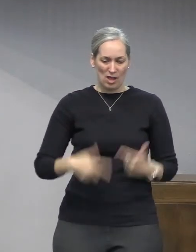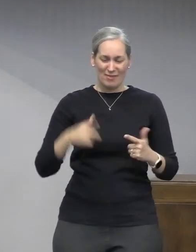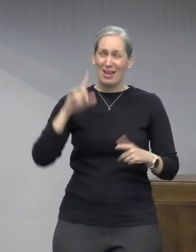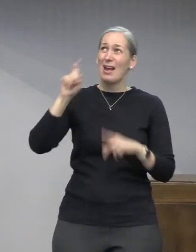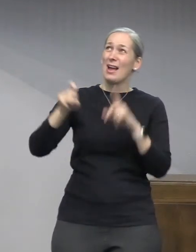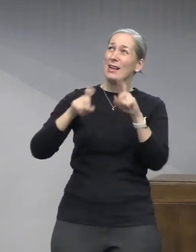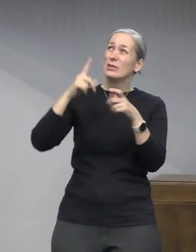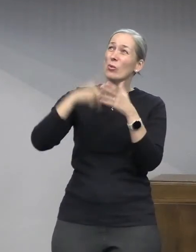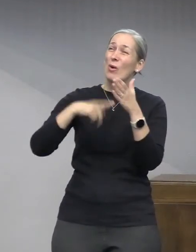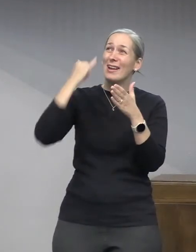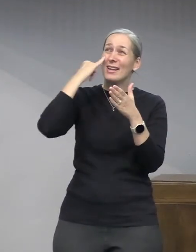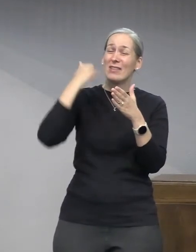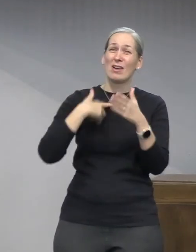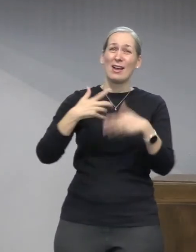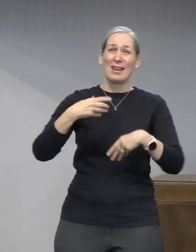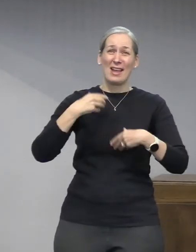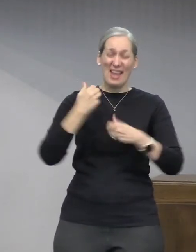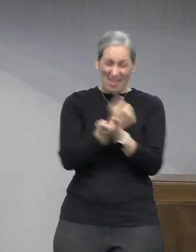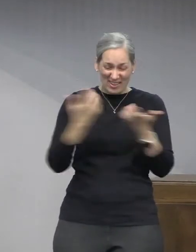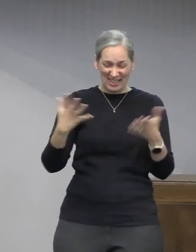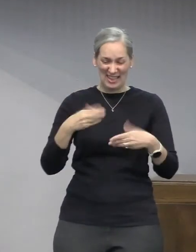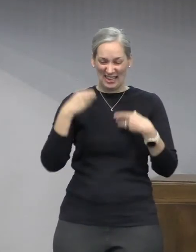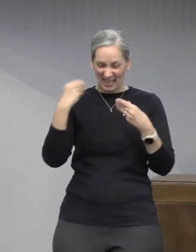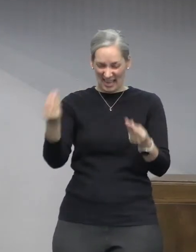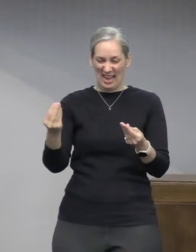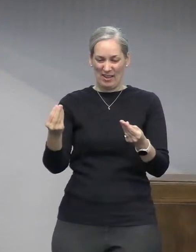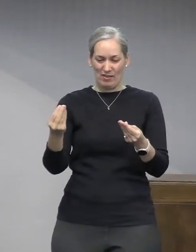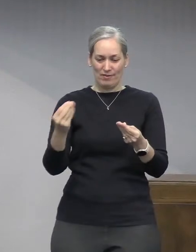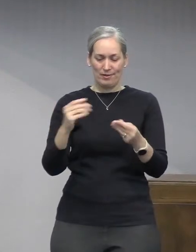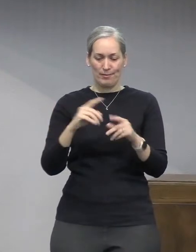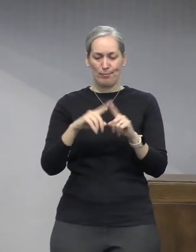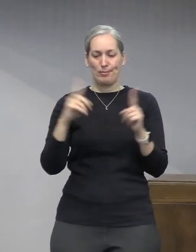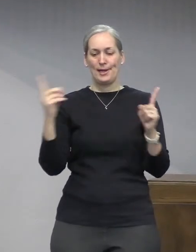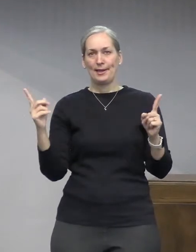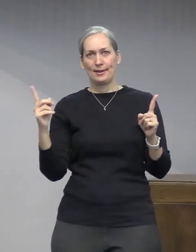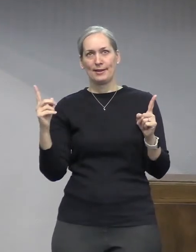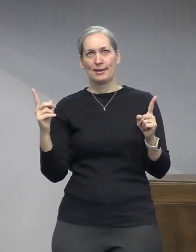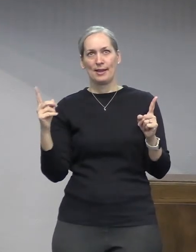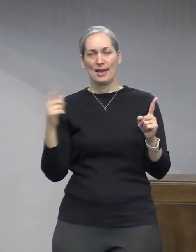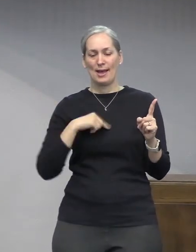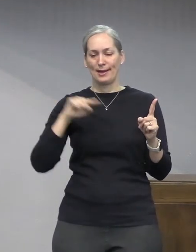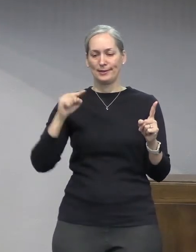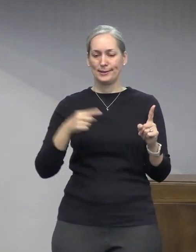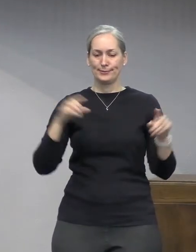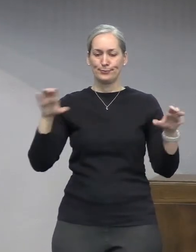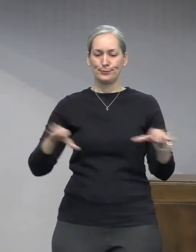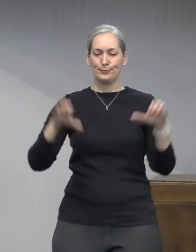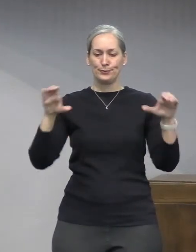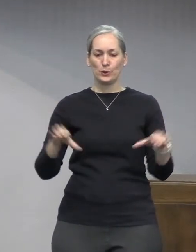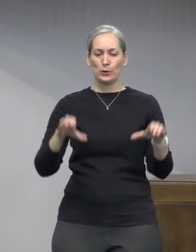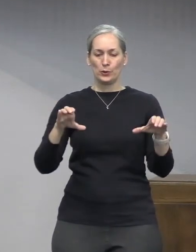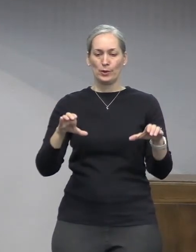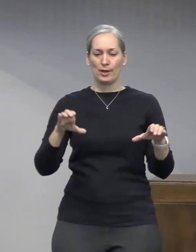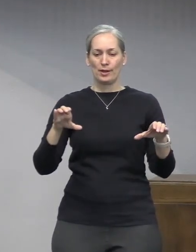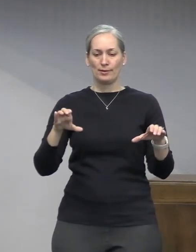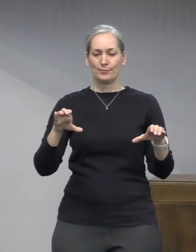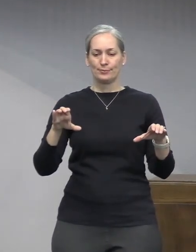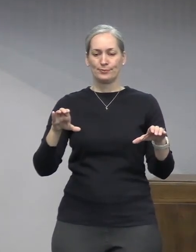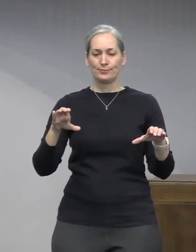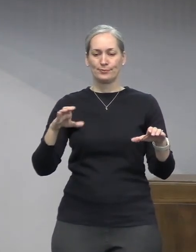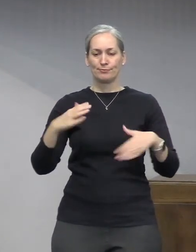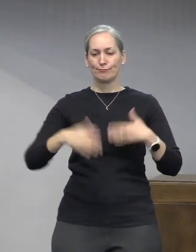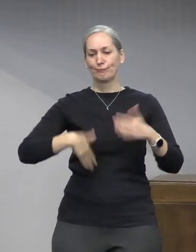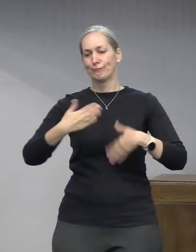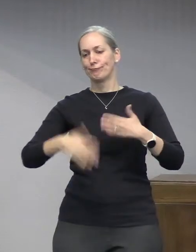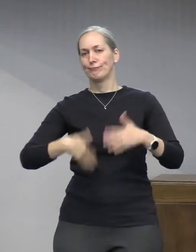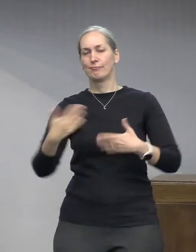had given everything instead of going through the motions? When this